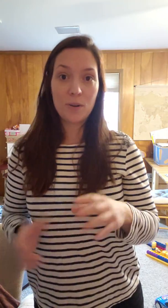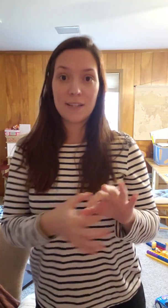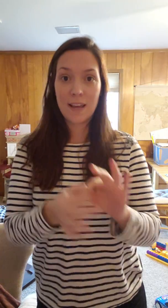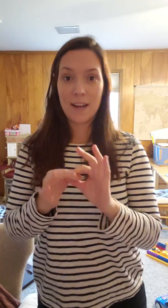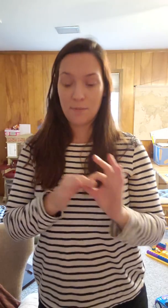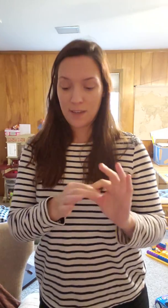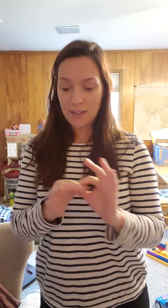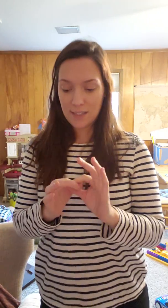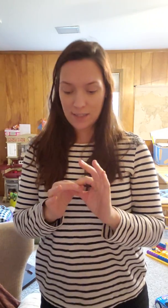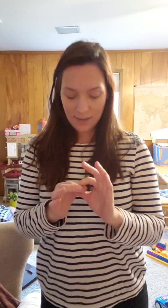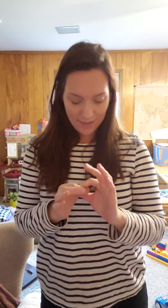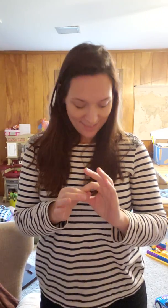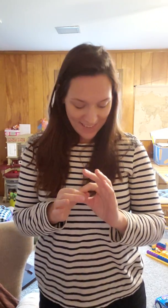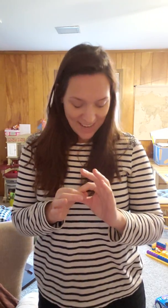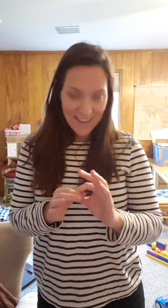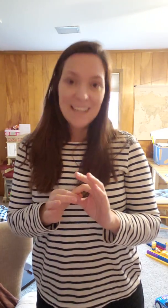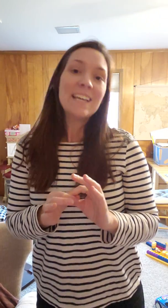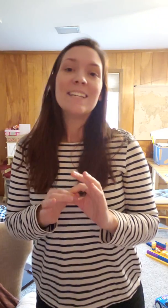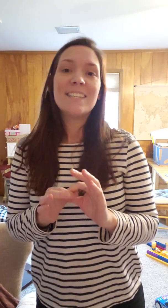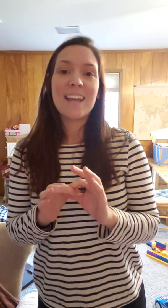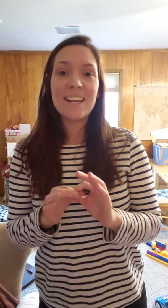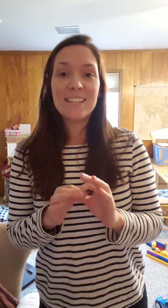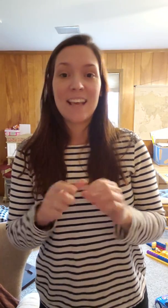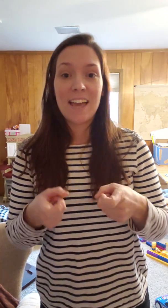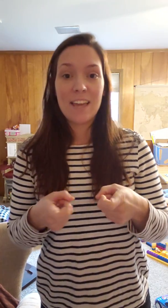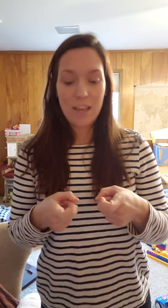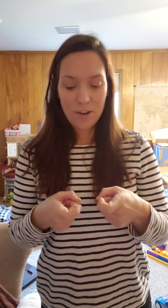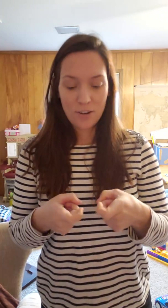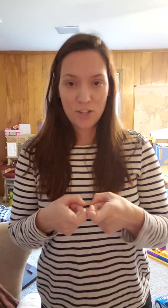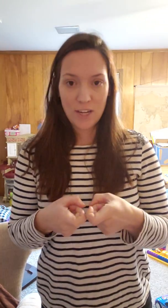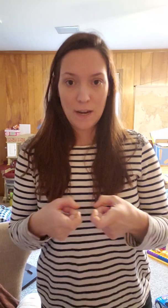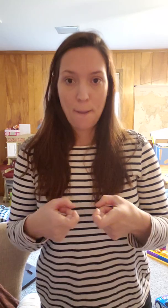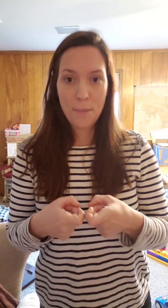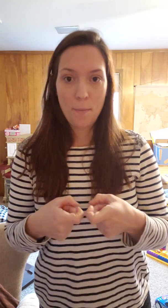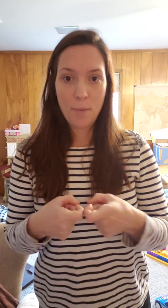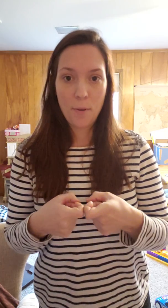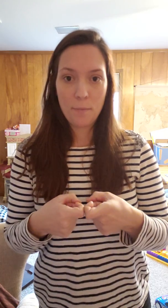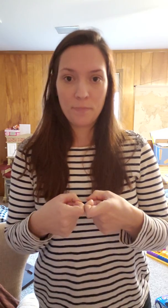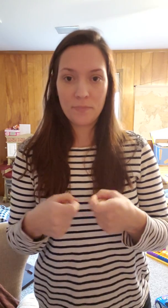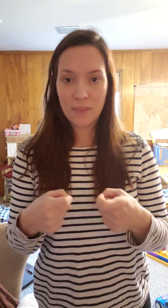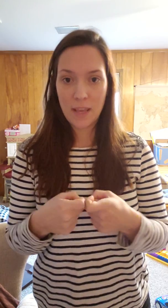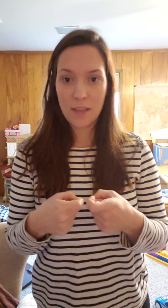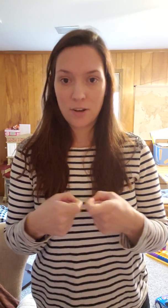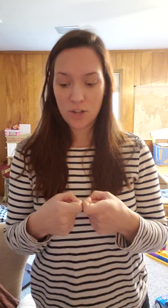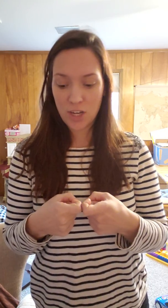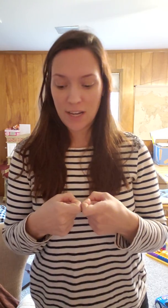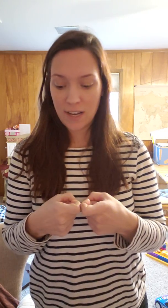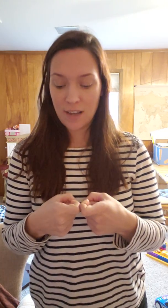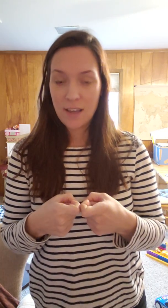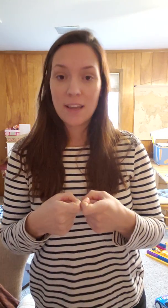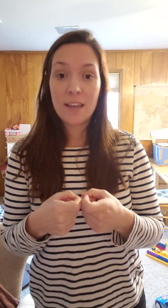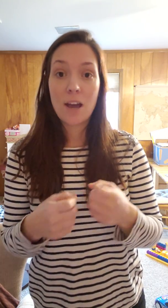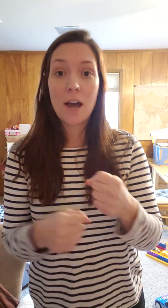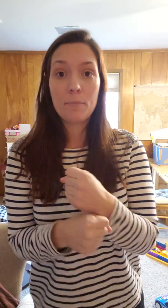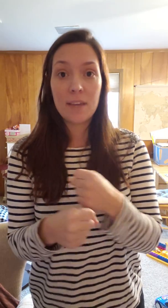dynamics states that energy energy cannot be